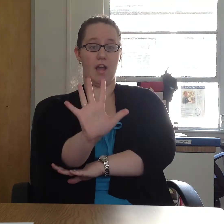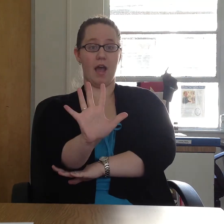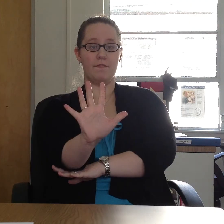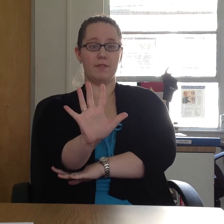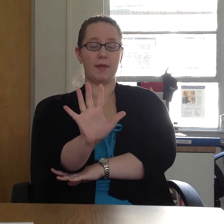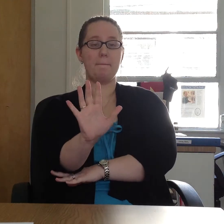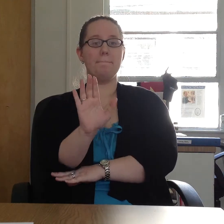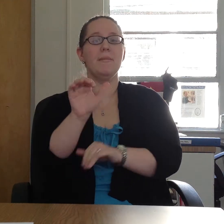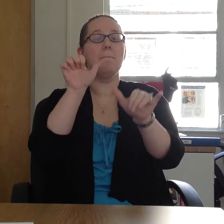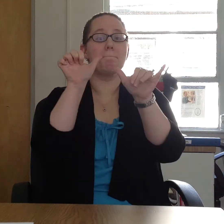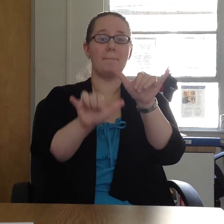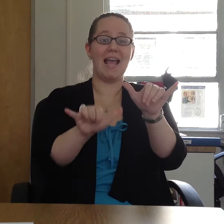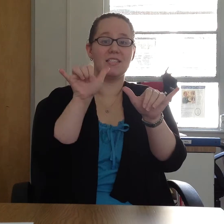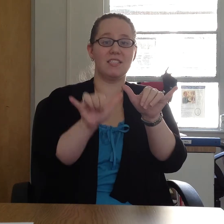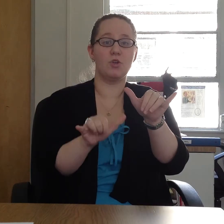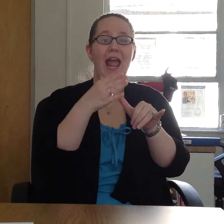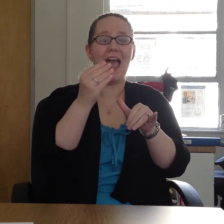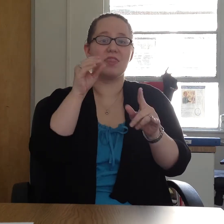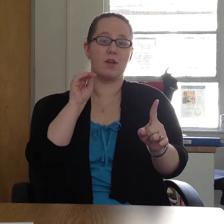Bacteria and their effect on humans.